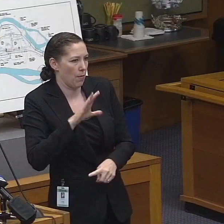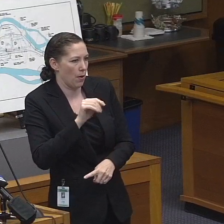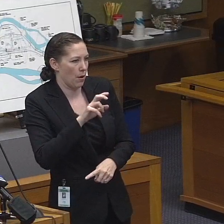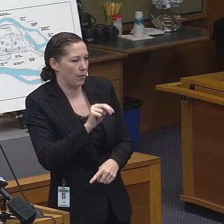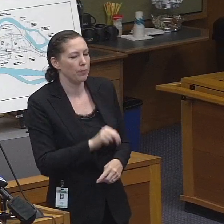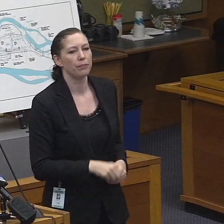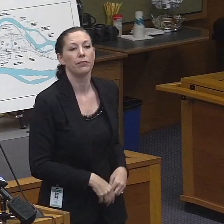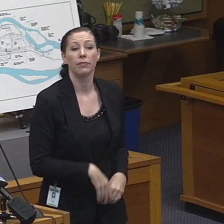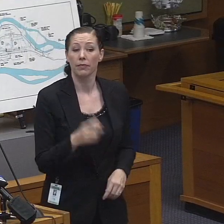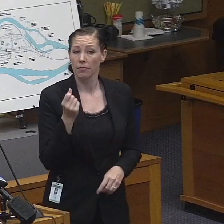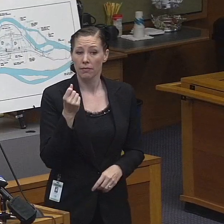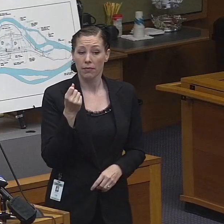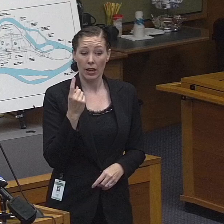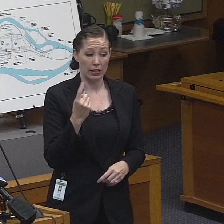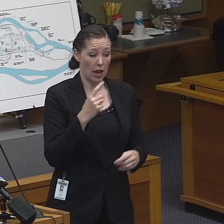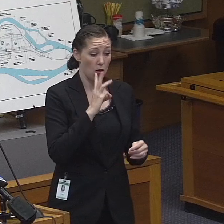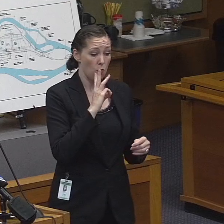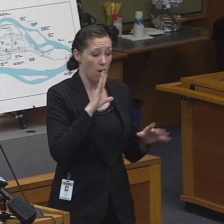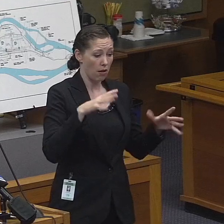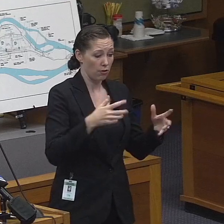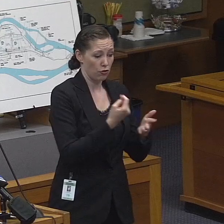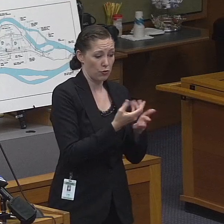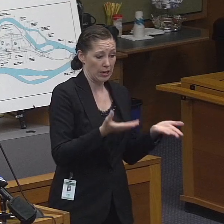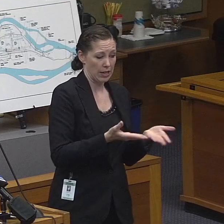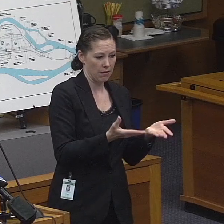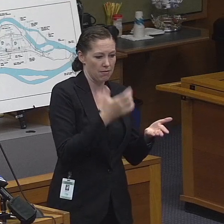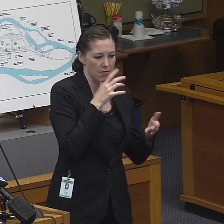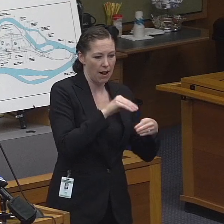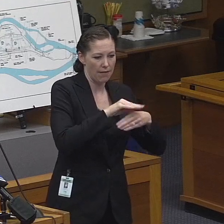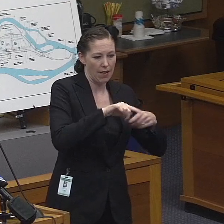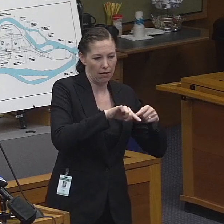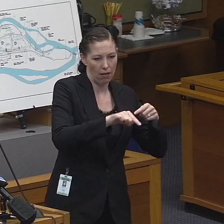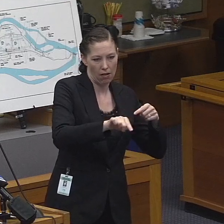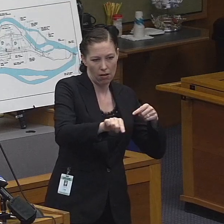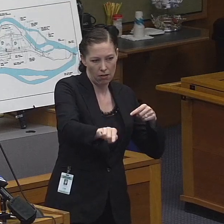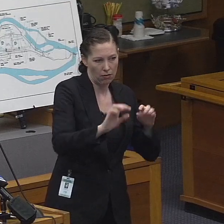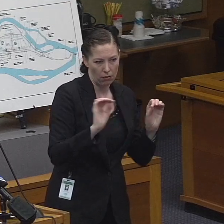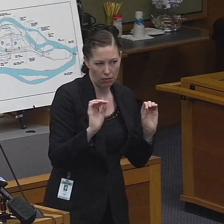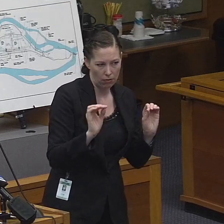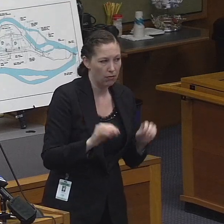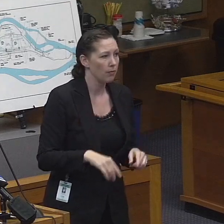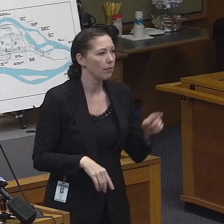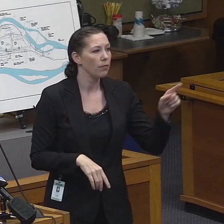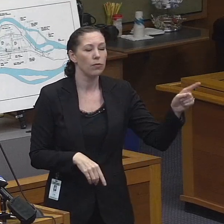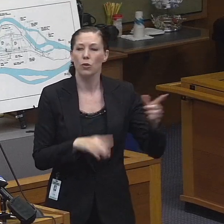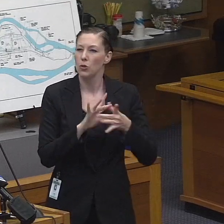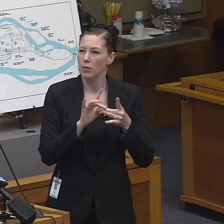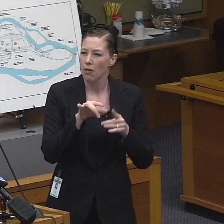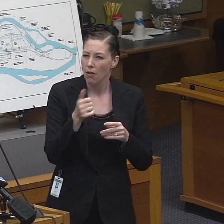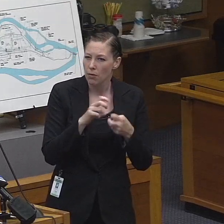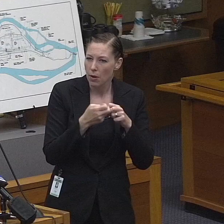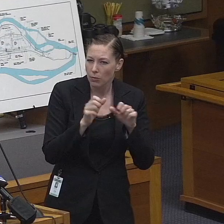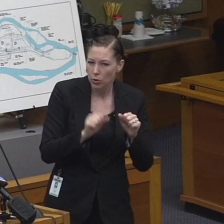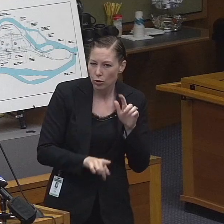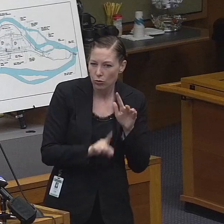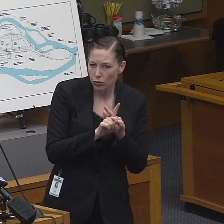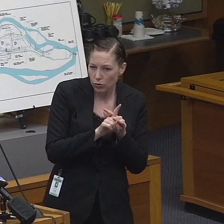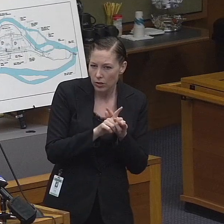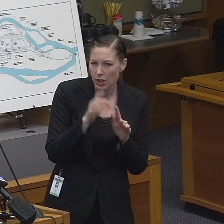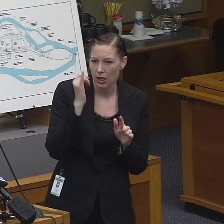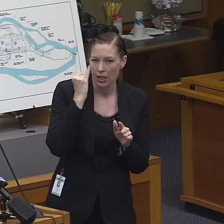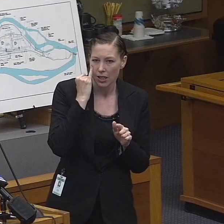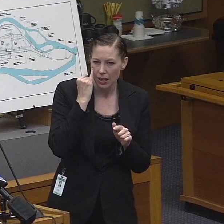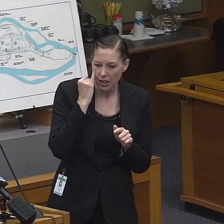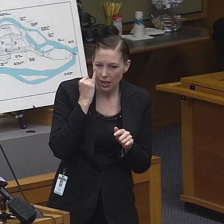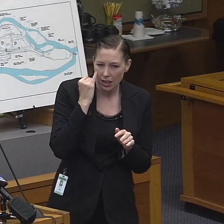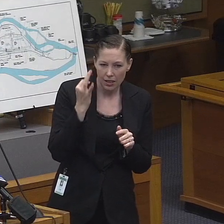effects on the water quality. You did mention other problems that could persist if it was put in a, and you weren't sure when you